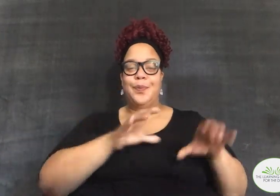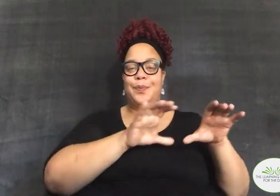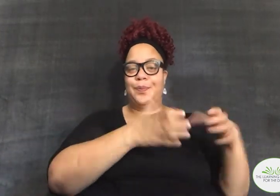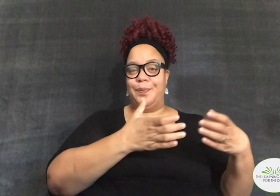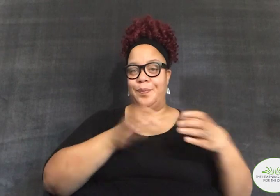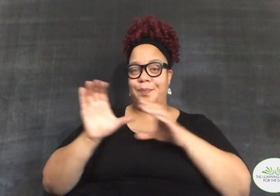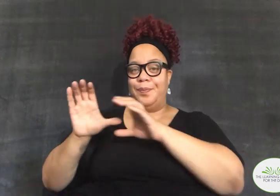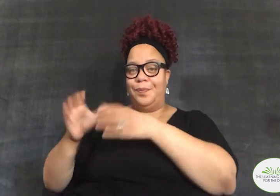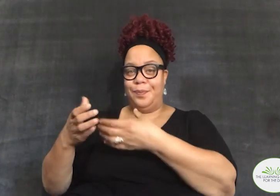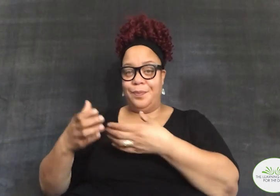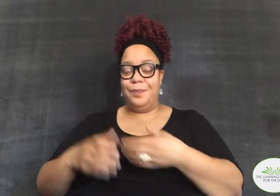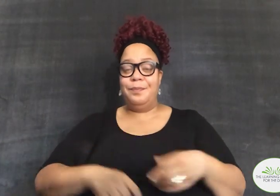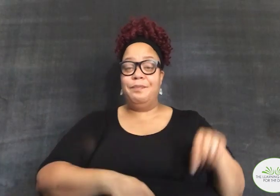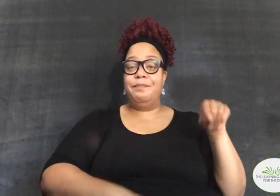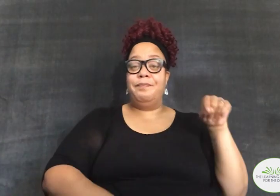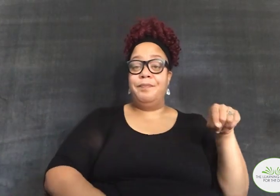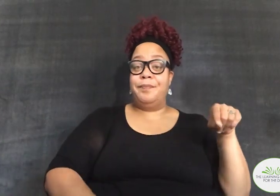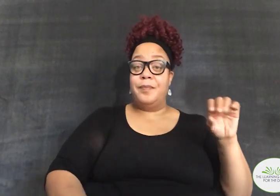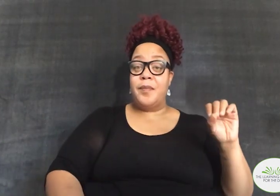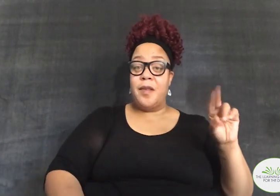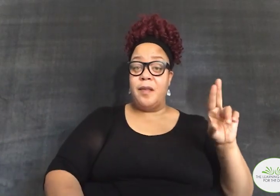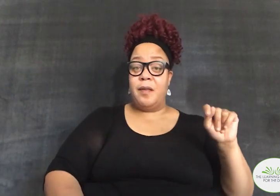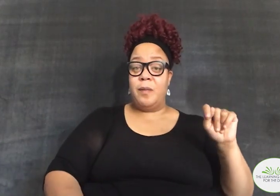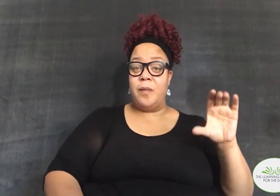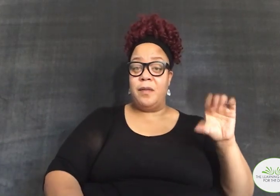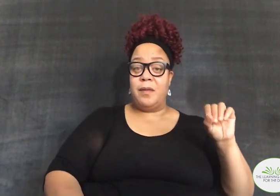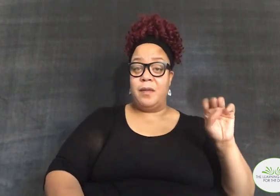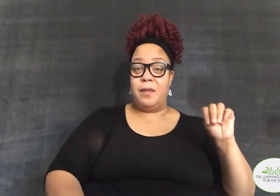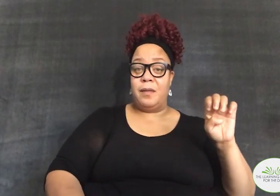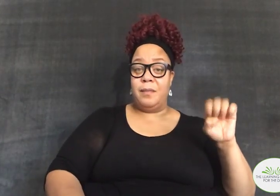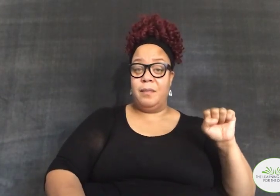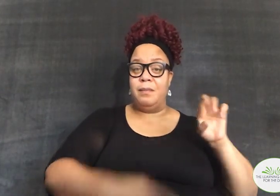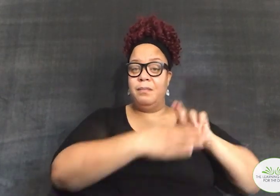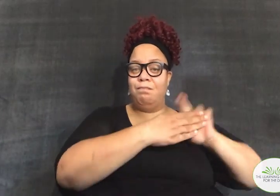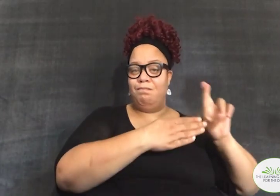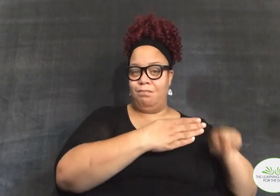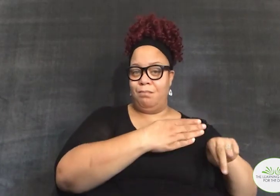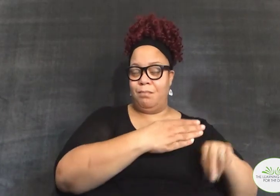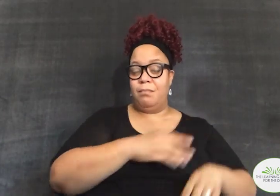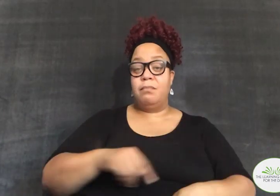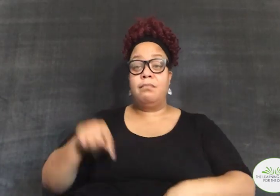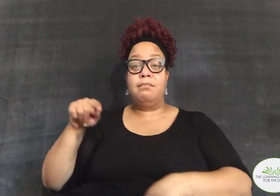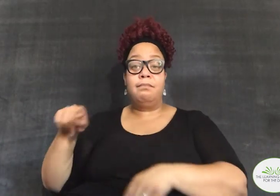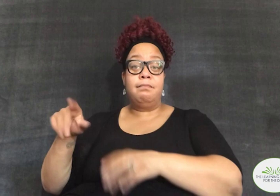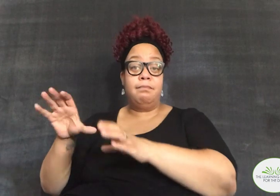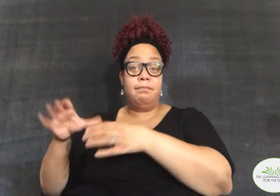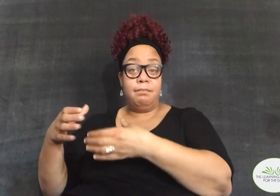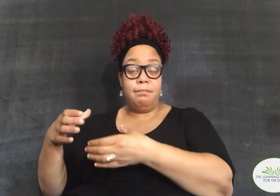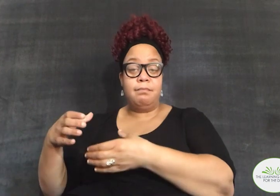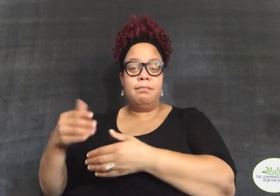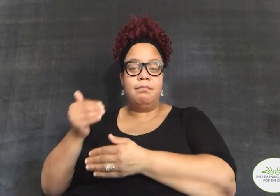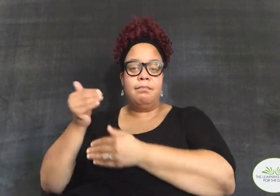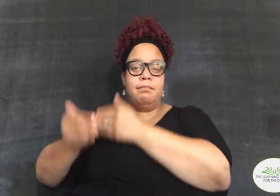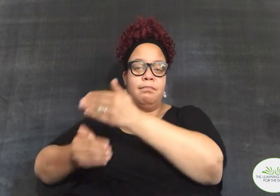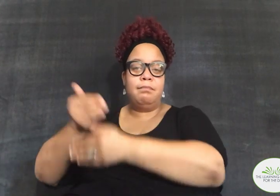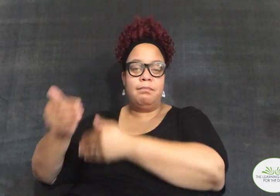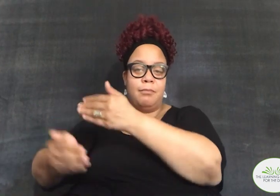Equity is, as an outcome, we achieve racial equity when race no